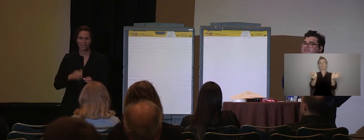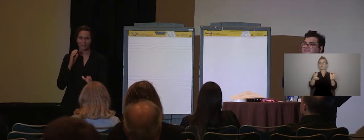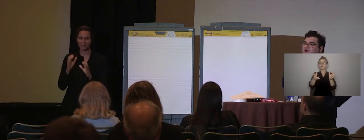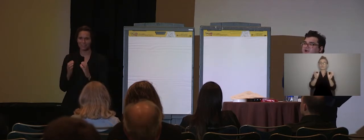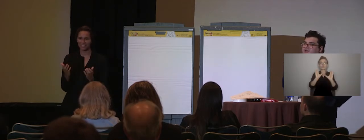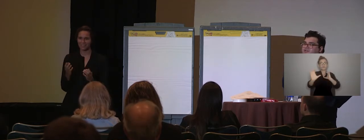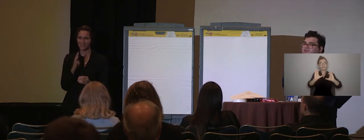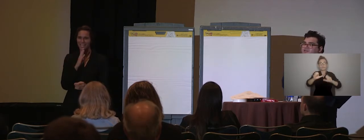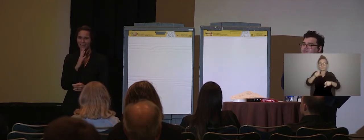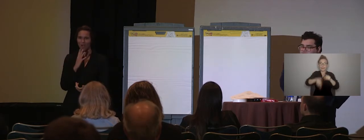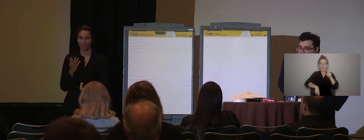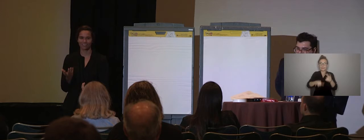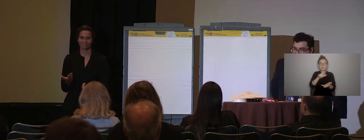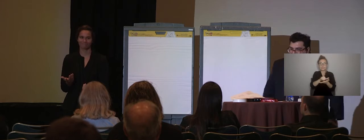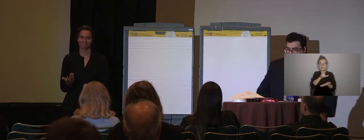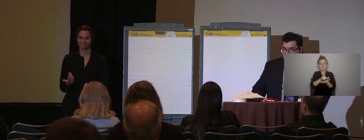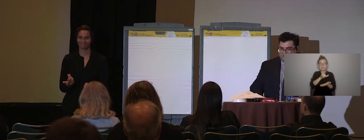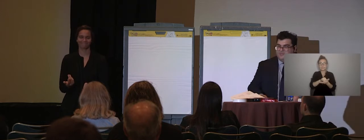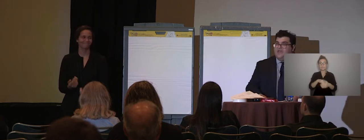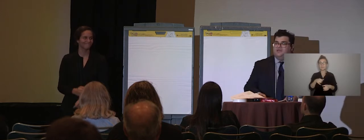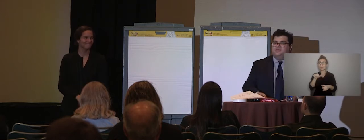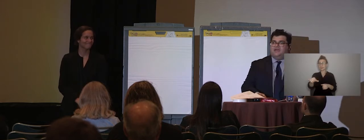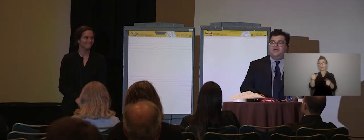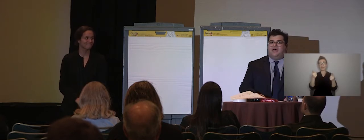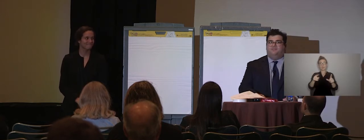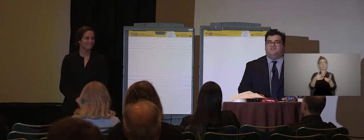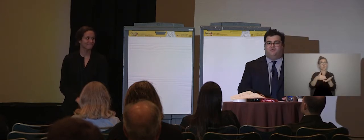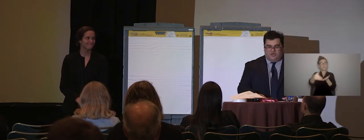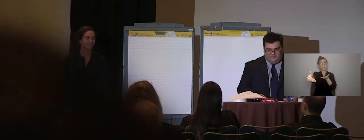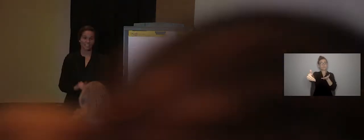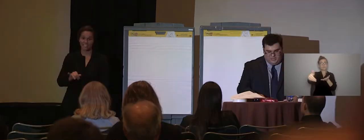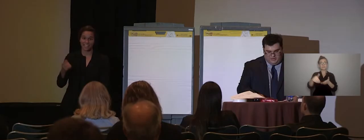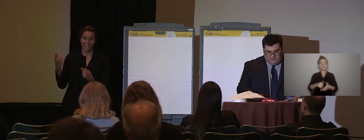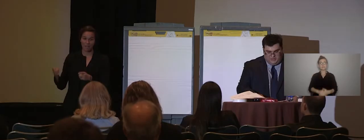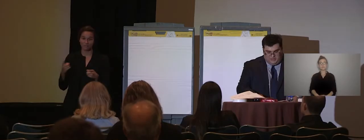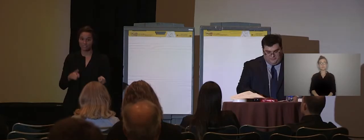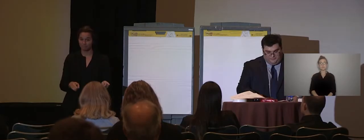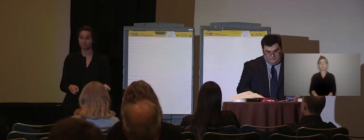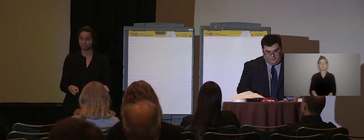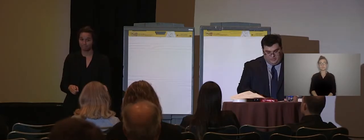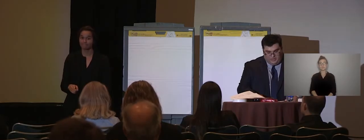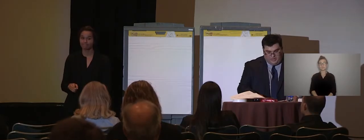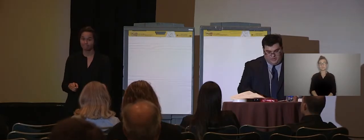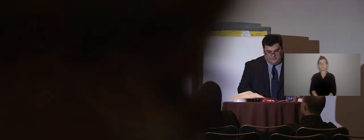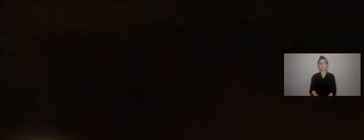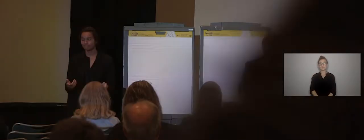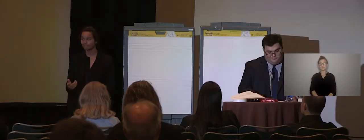basically. They can't talk, and that happens quite a bit.